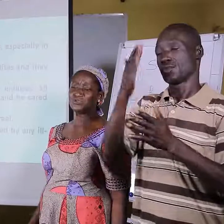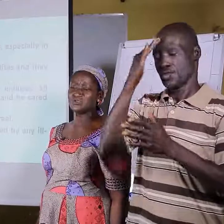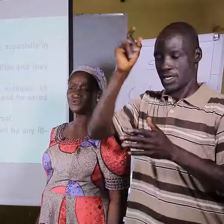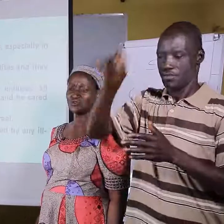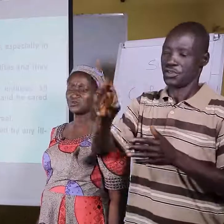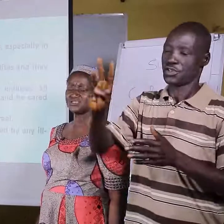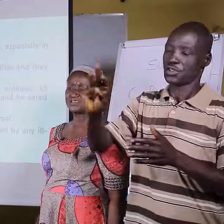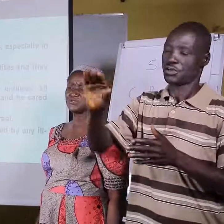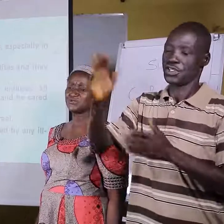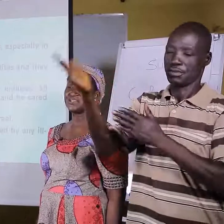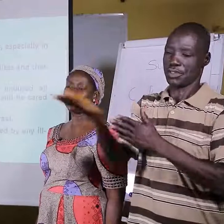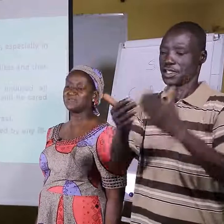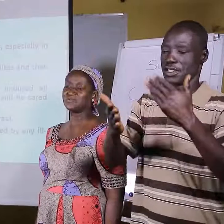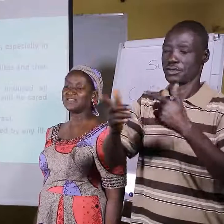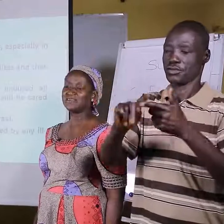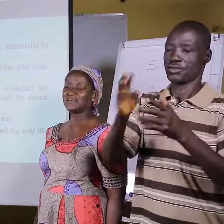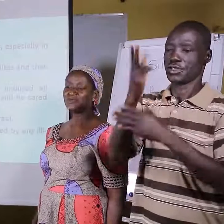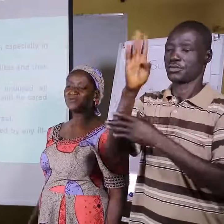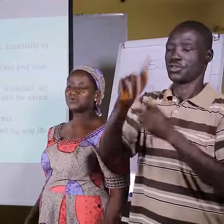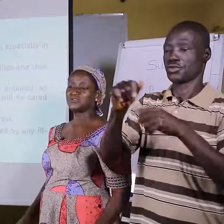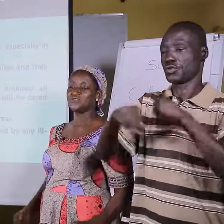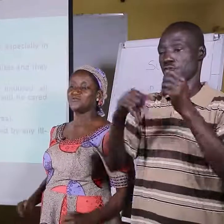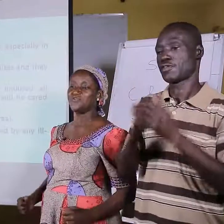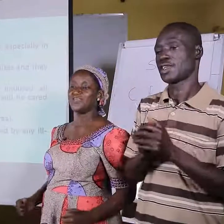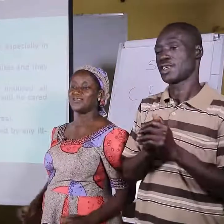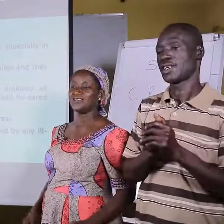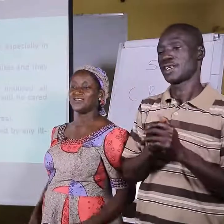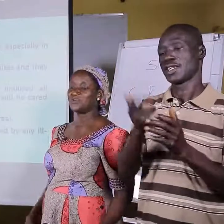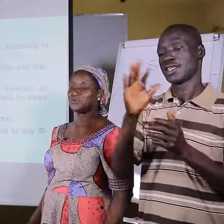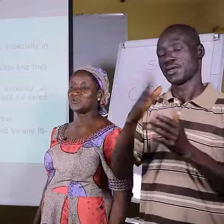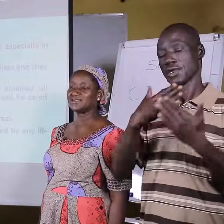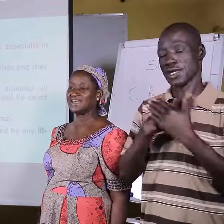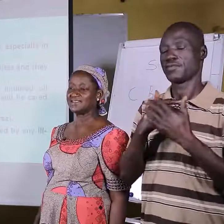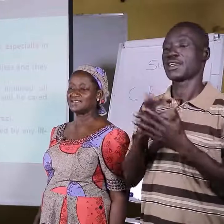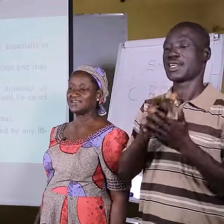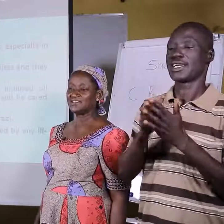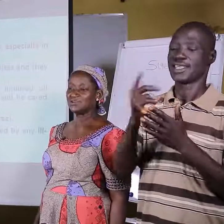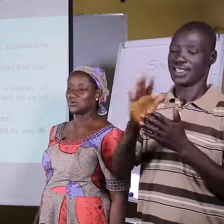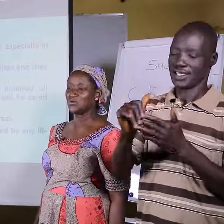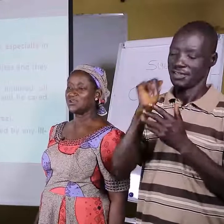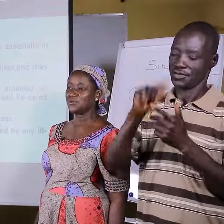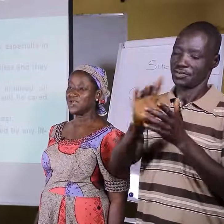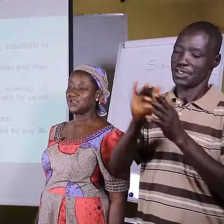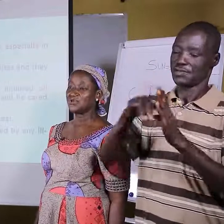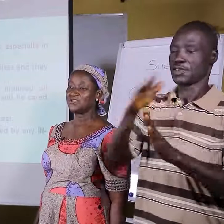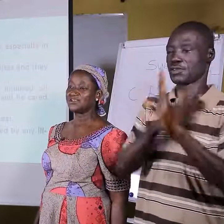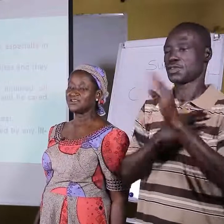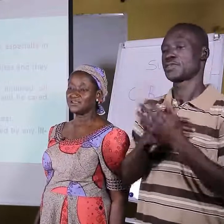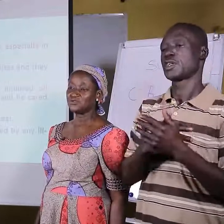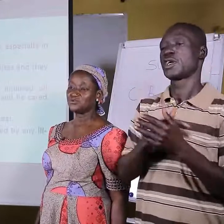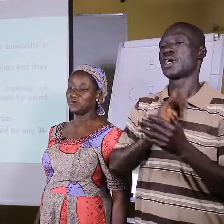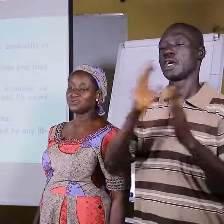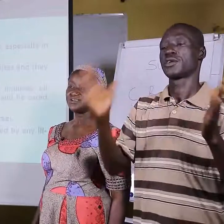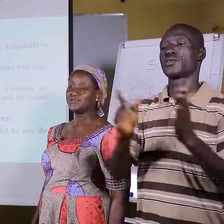will those things do to them, my students? Because of fear, they could not stand it. So we are